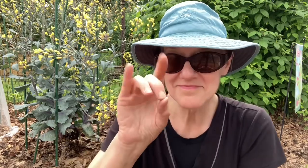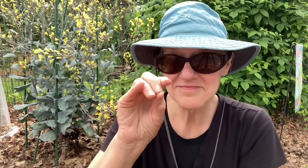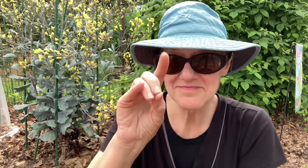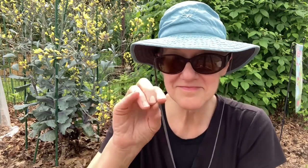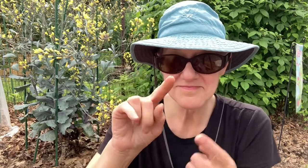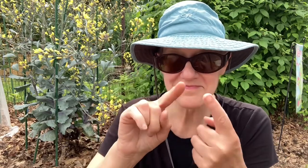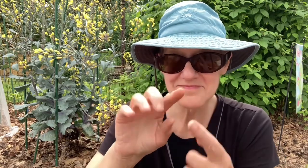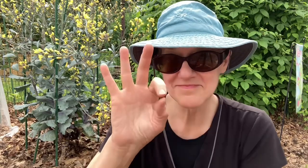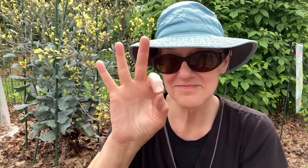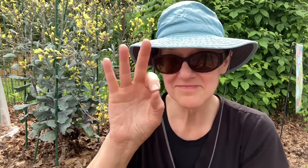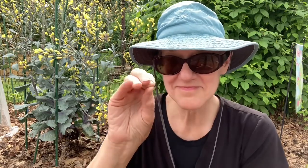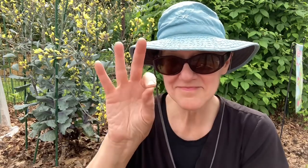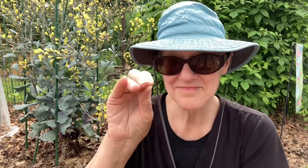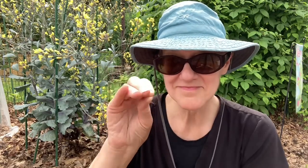80 to 90 degrees.